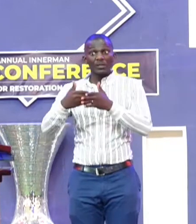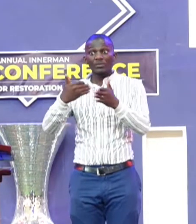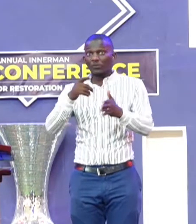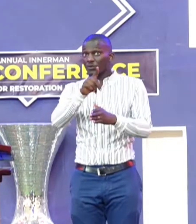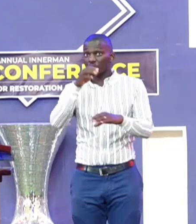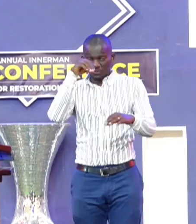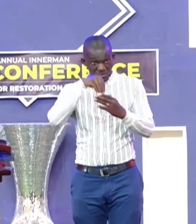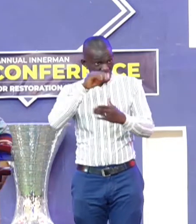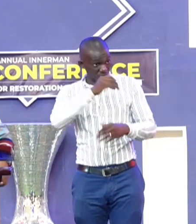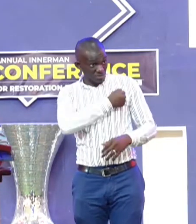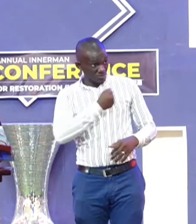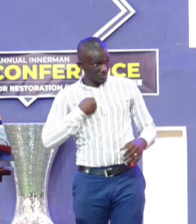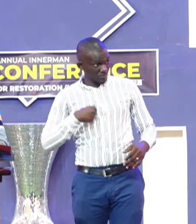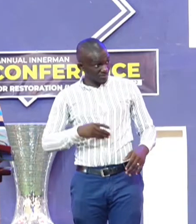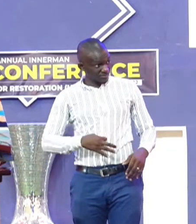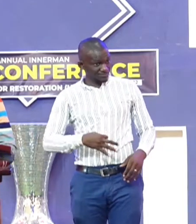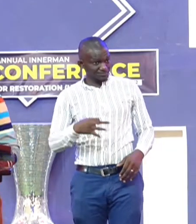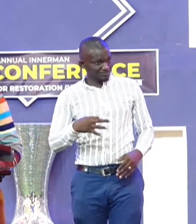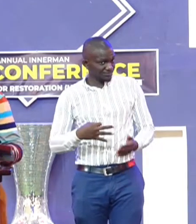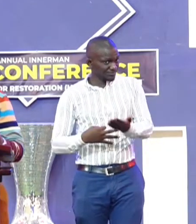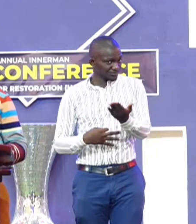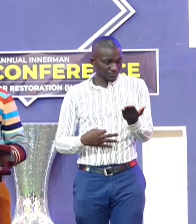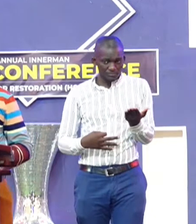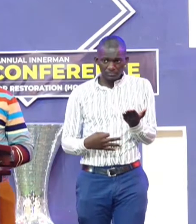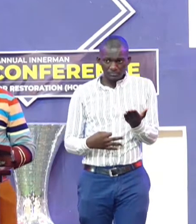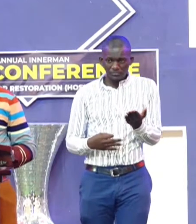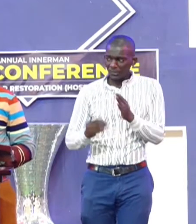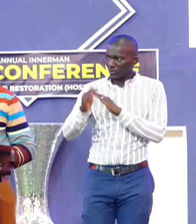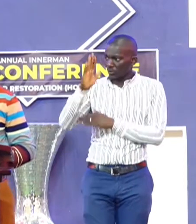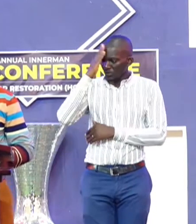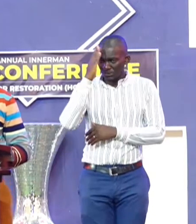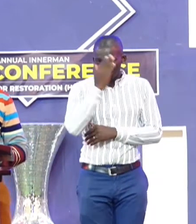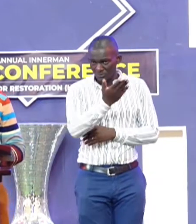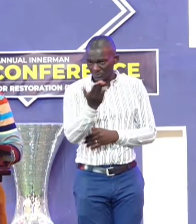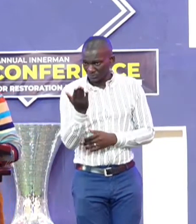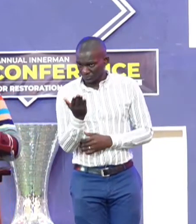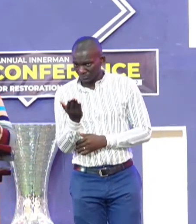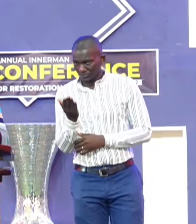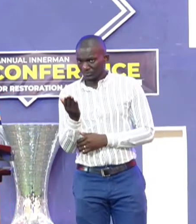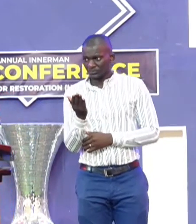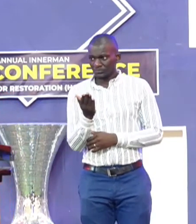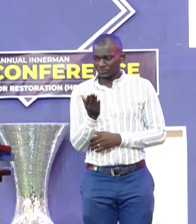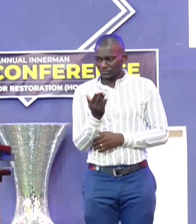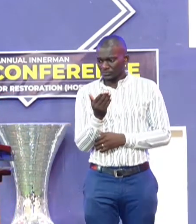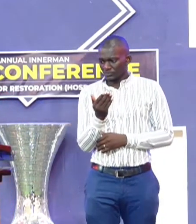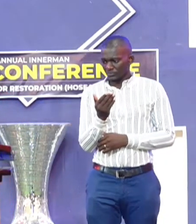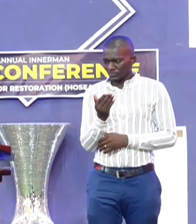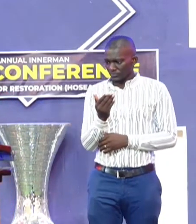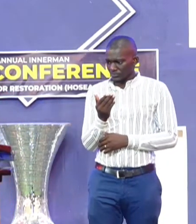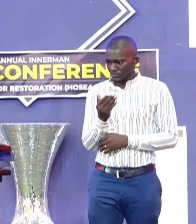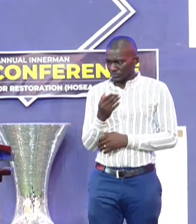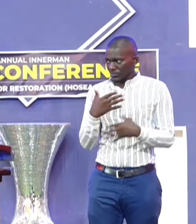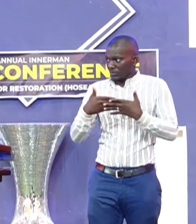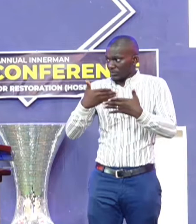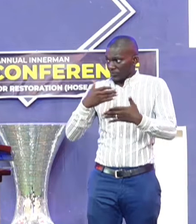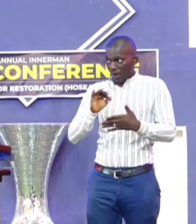wo. Before you were molded in your mother's womb. Mukama yakumanya. For the Lord knew you. Bwe nalisi naba kubira mulutu lwa mama wange